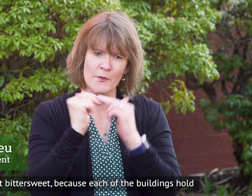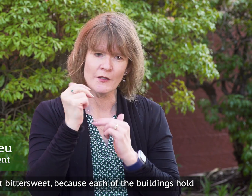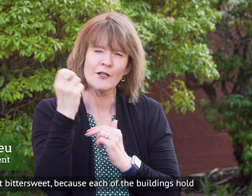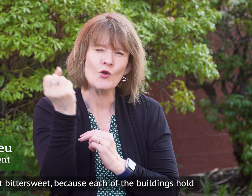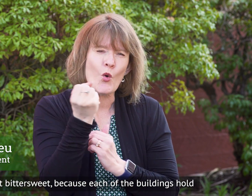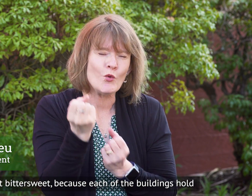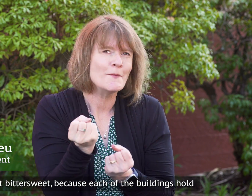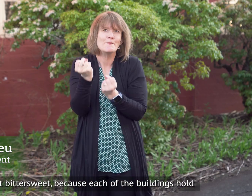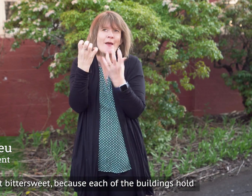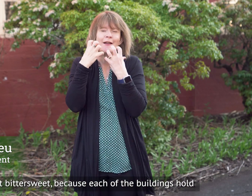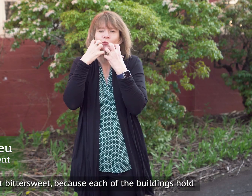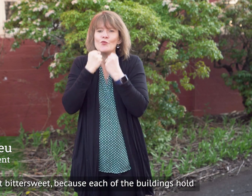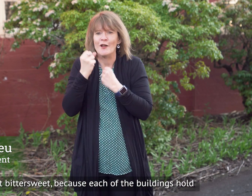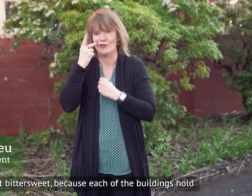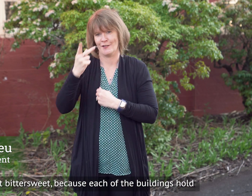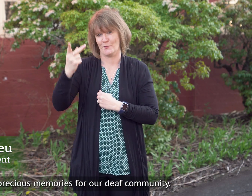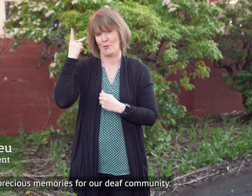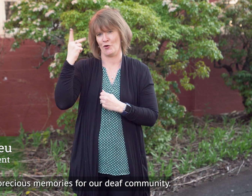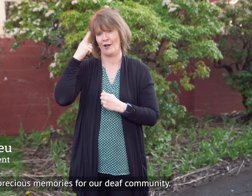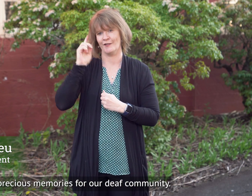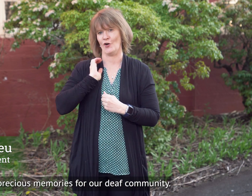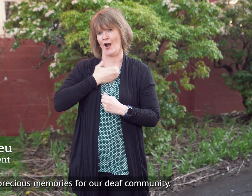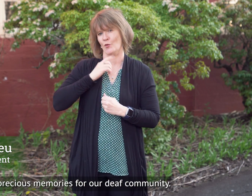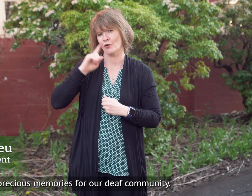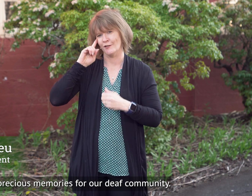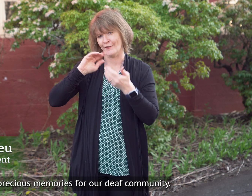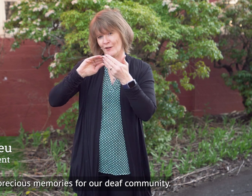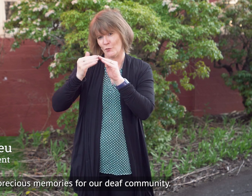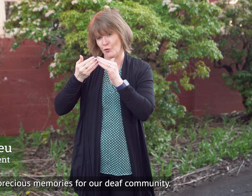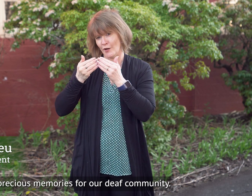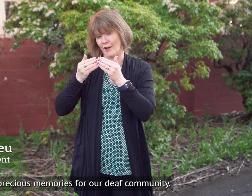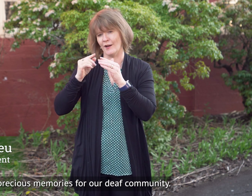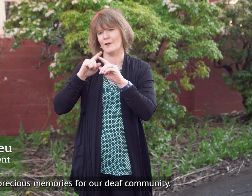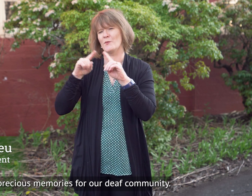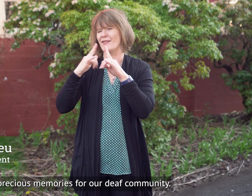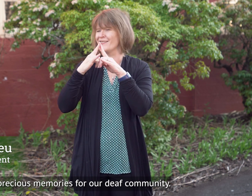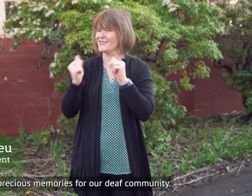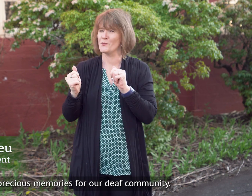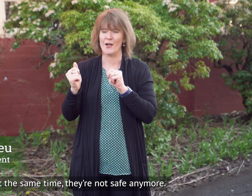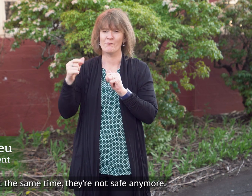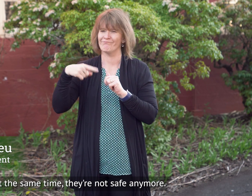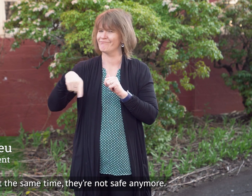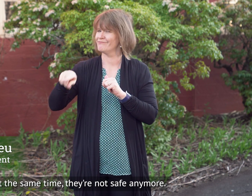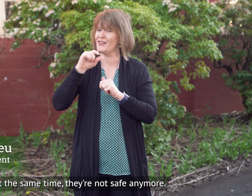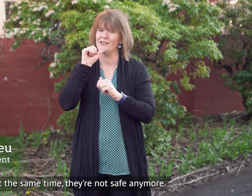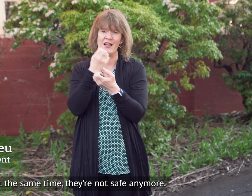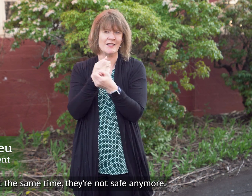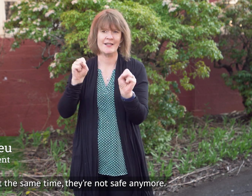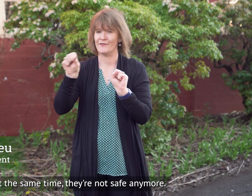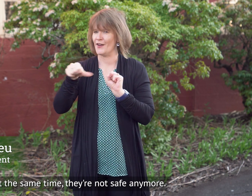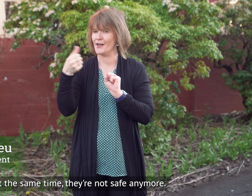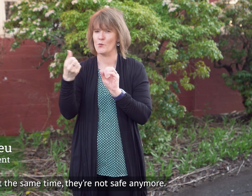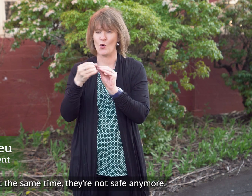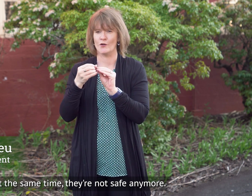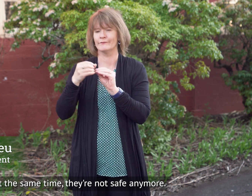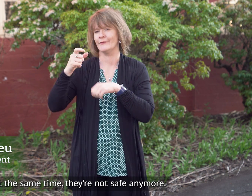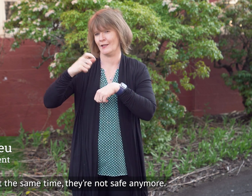because each of the buildings hold many precious memories for our deaf community. But at the same time, they're not